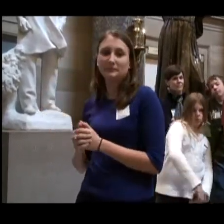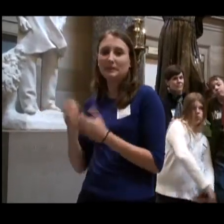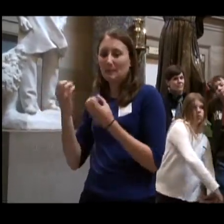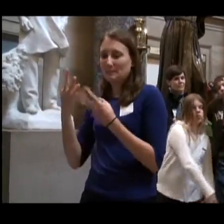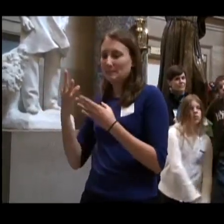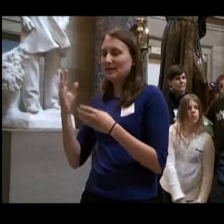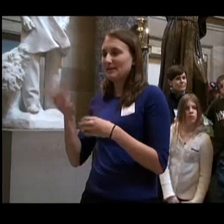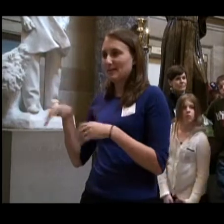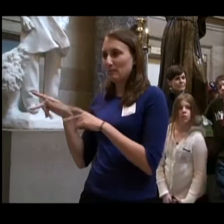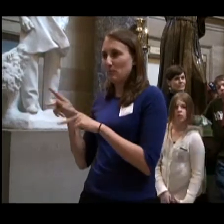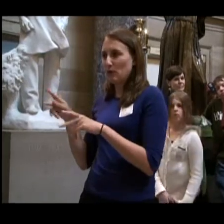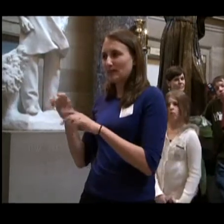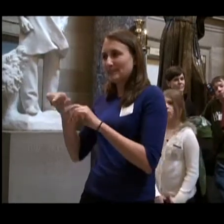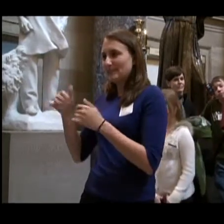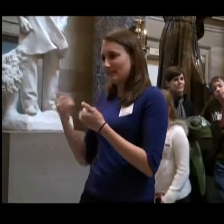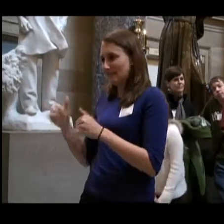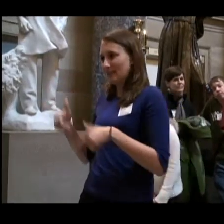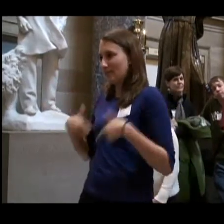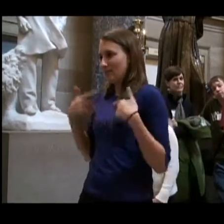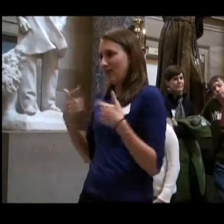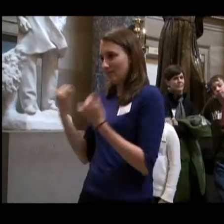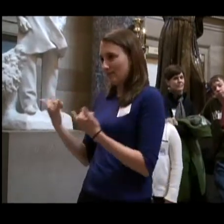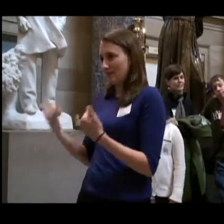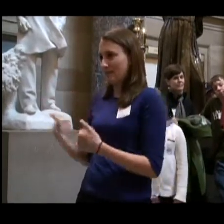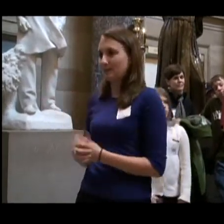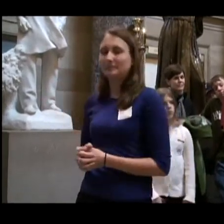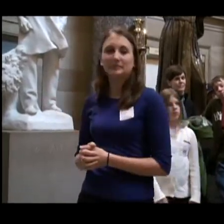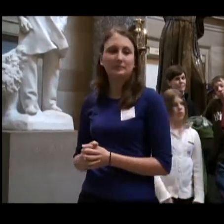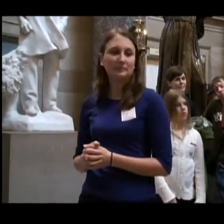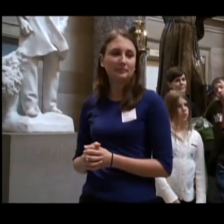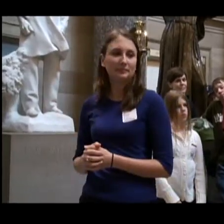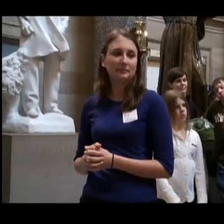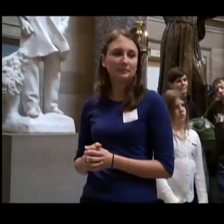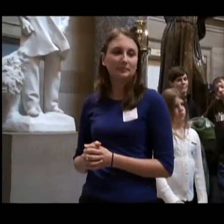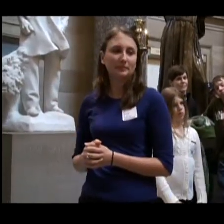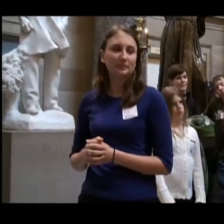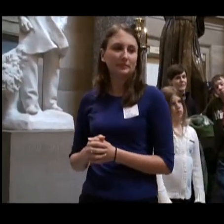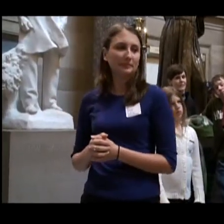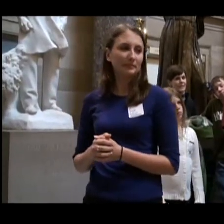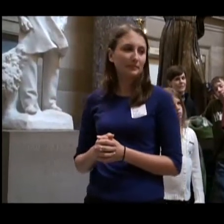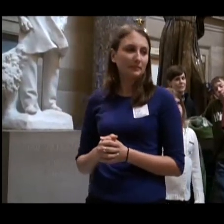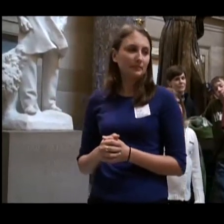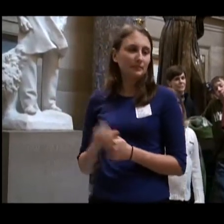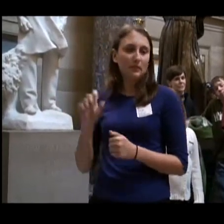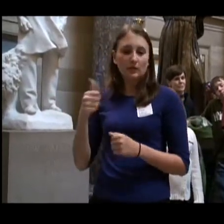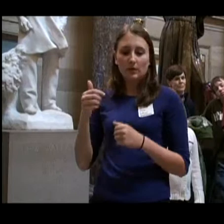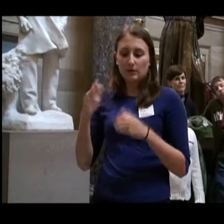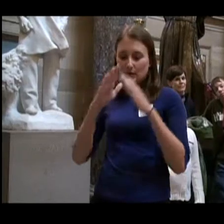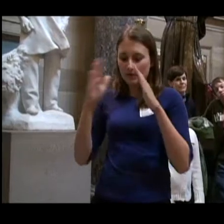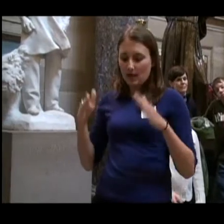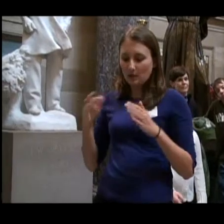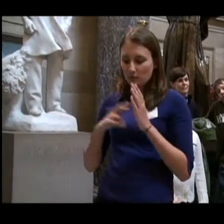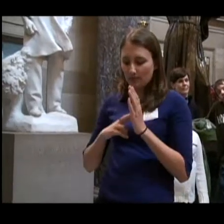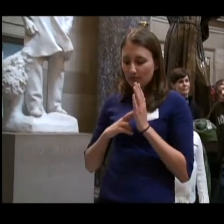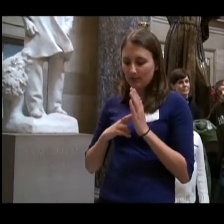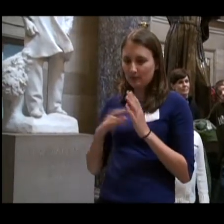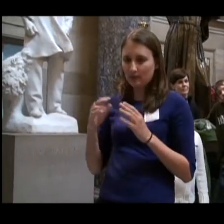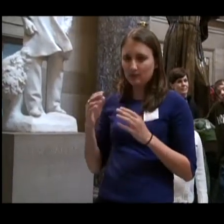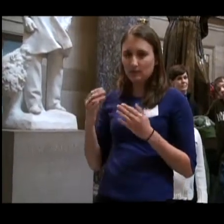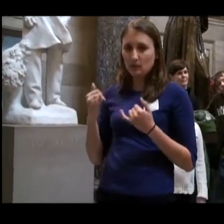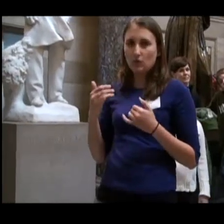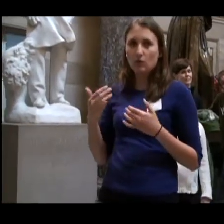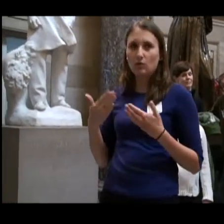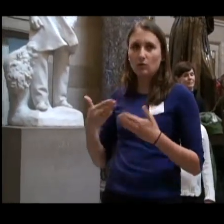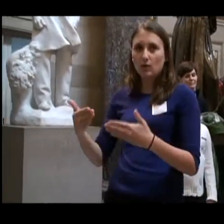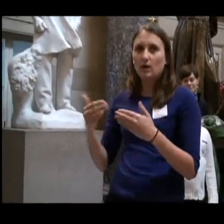today. Now, to honor those individuals who served here in the House of Representatives and went on to become presidents of the United States, we put